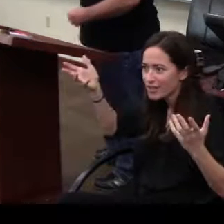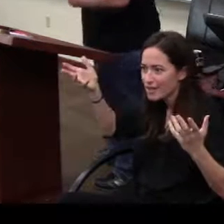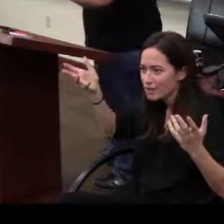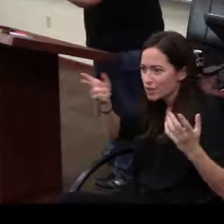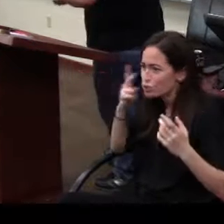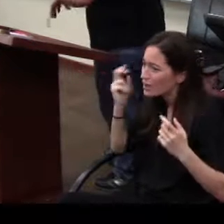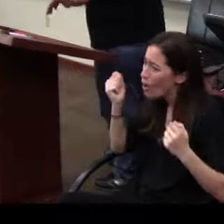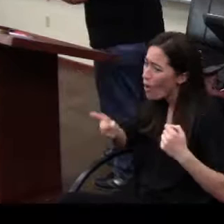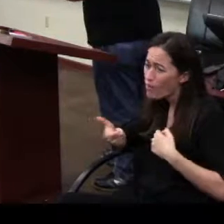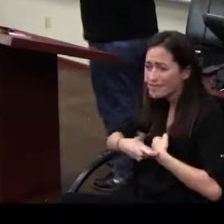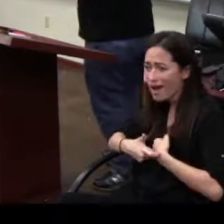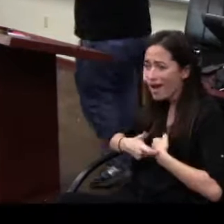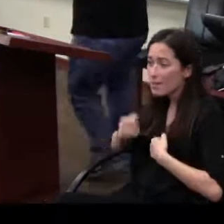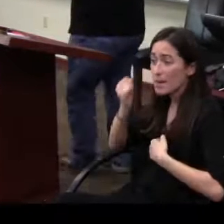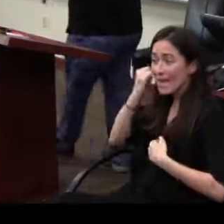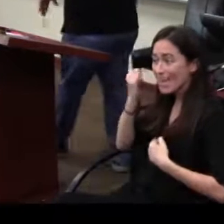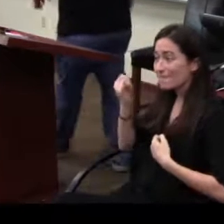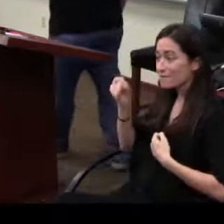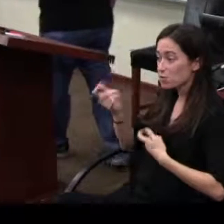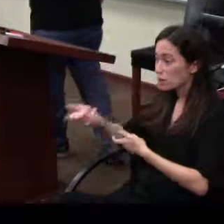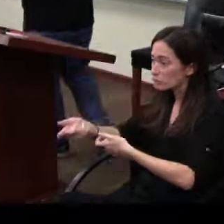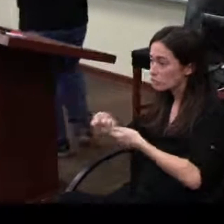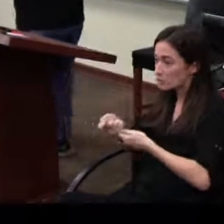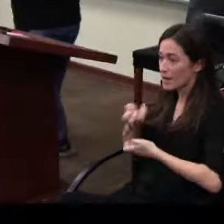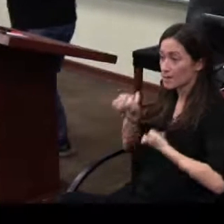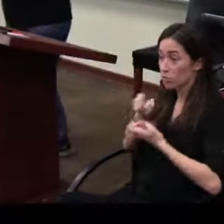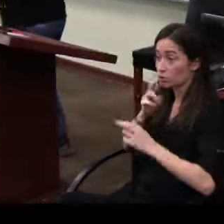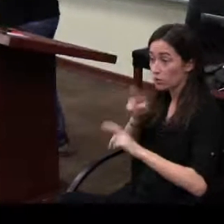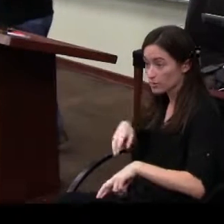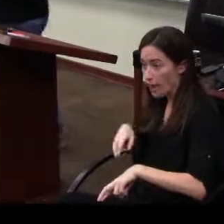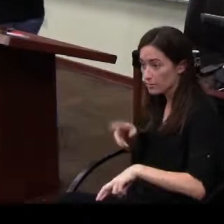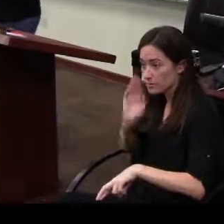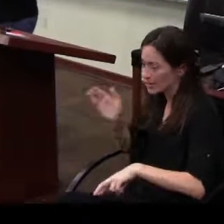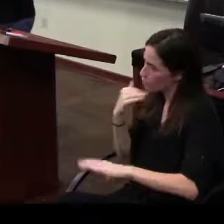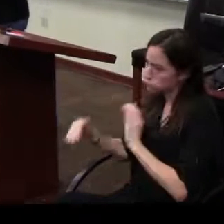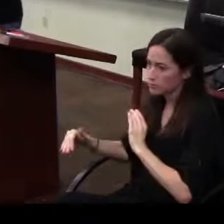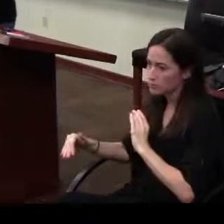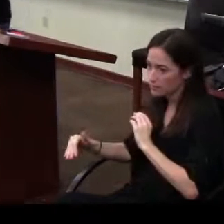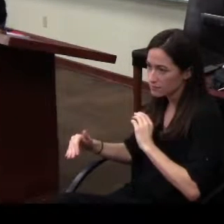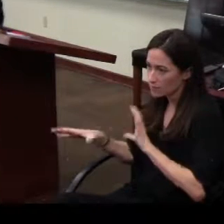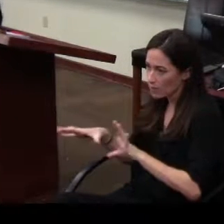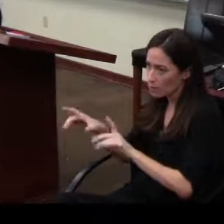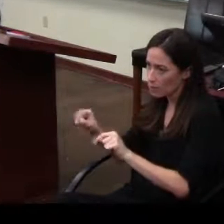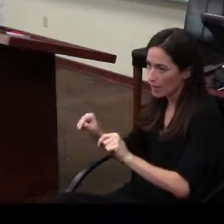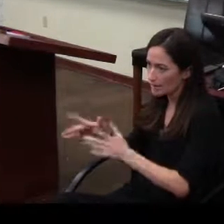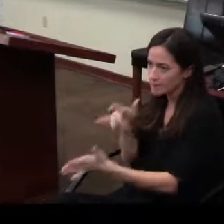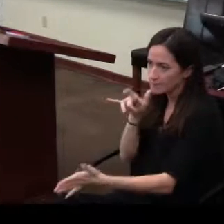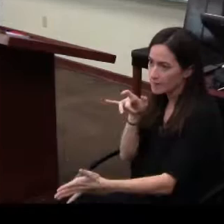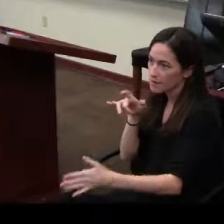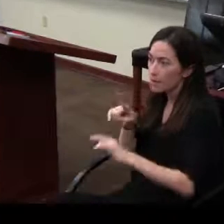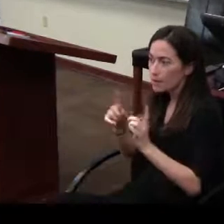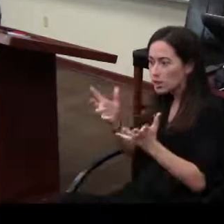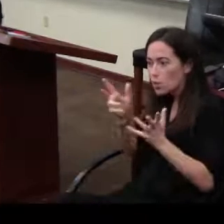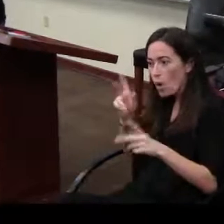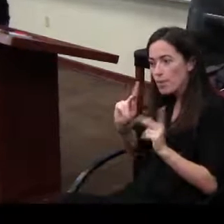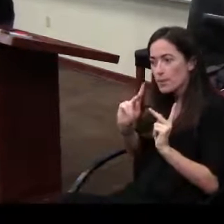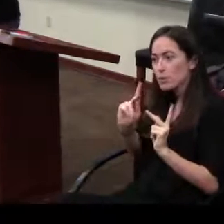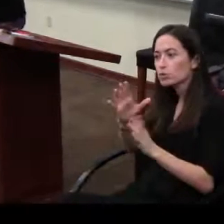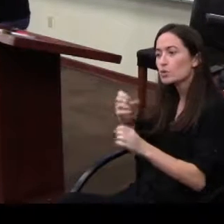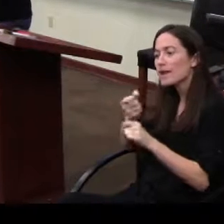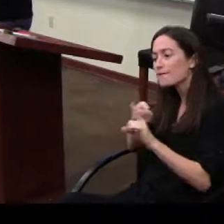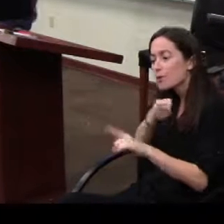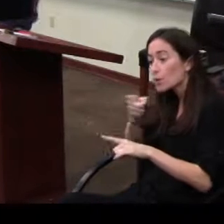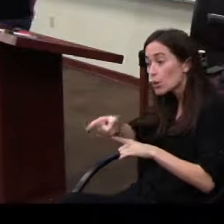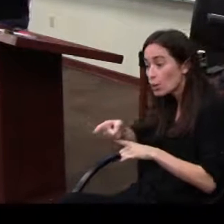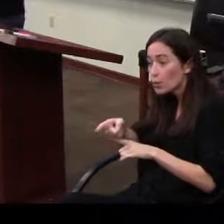all the time. If it elicits an emotional response, that's going on. But you want your people to be getting those from you without a malicious